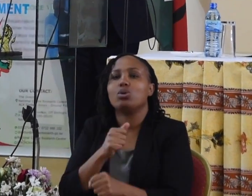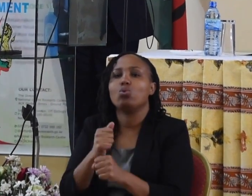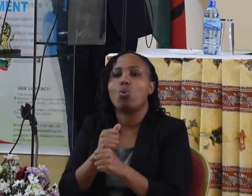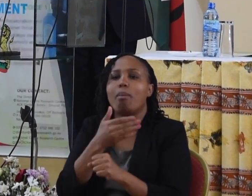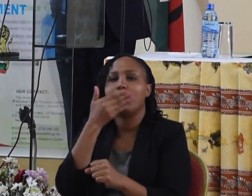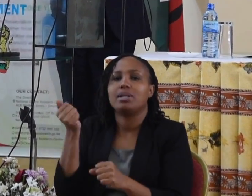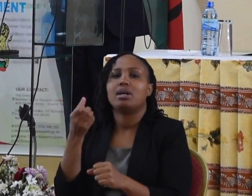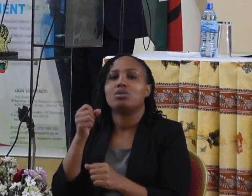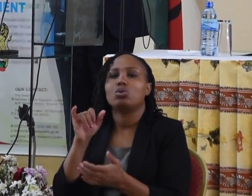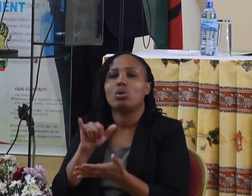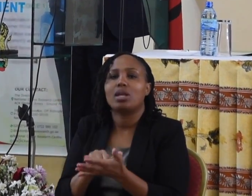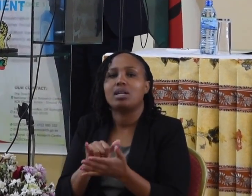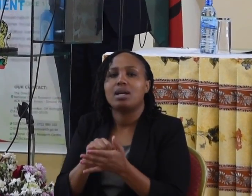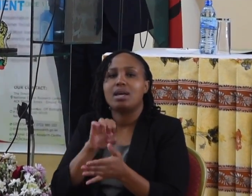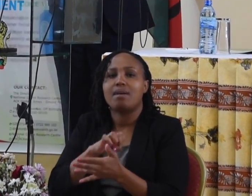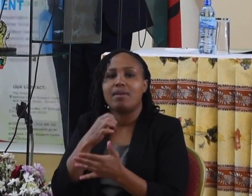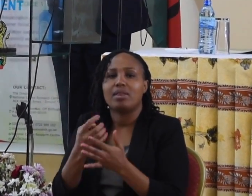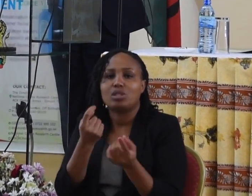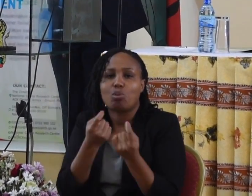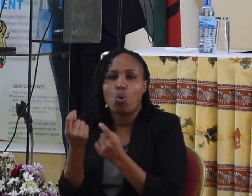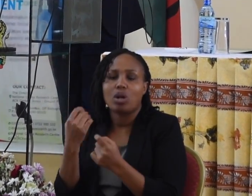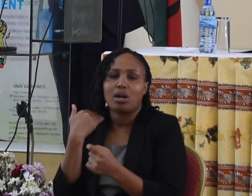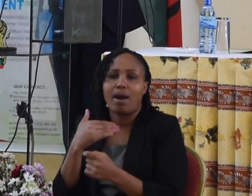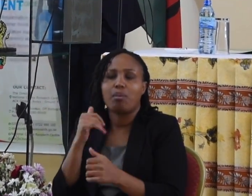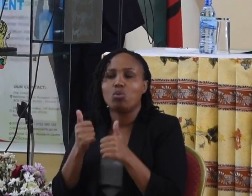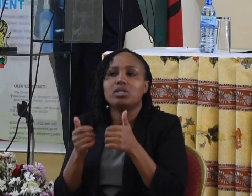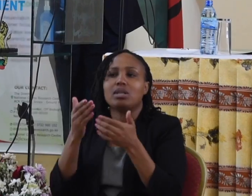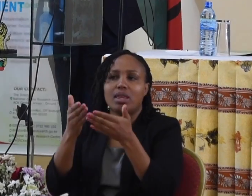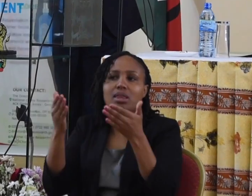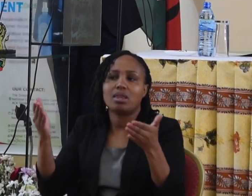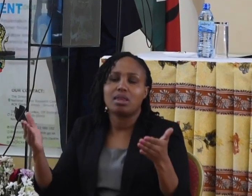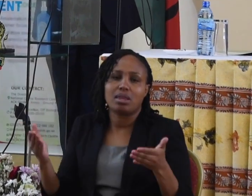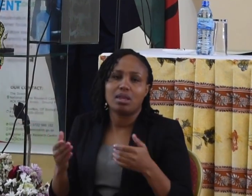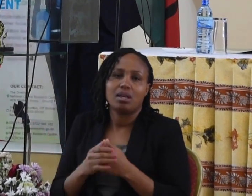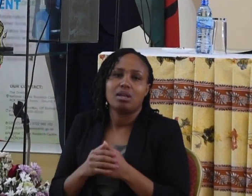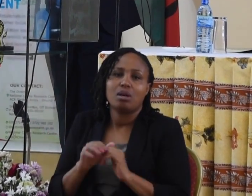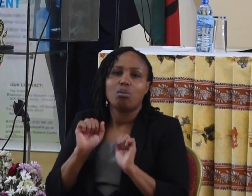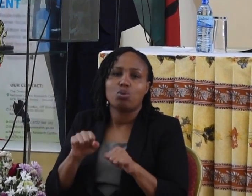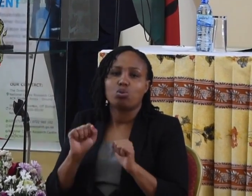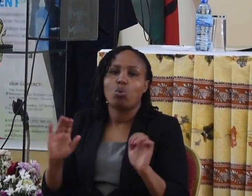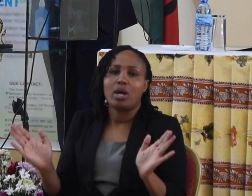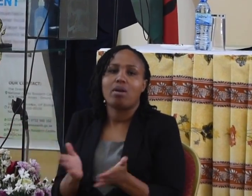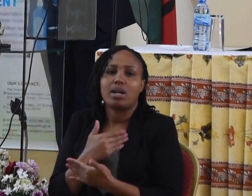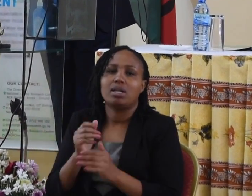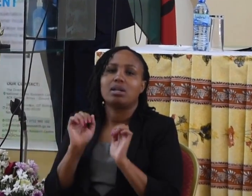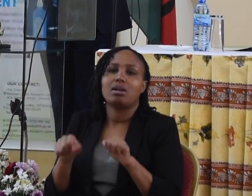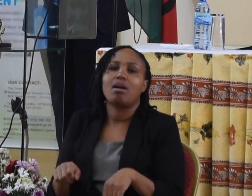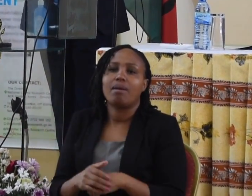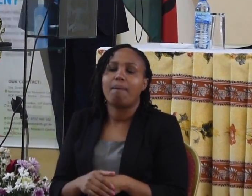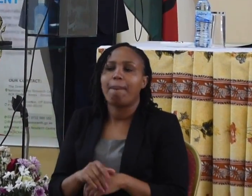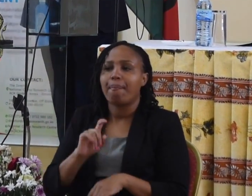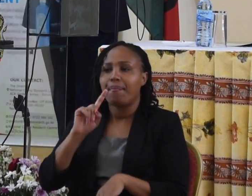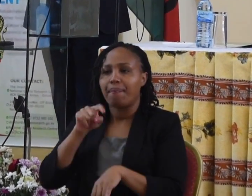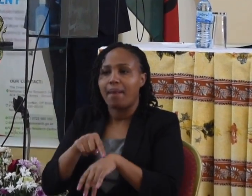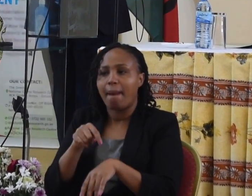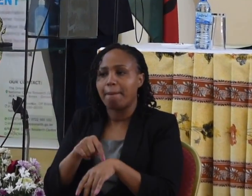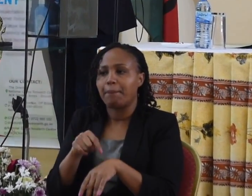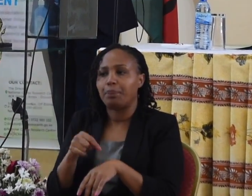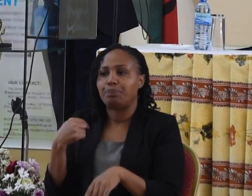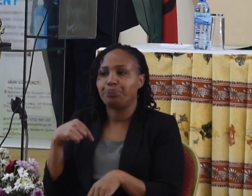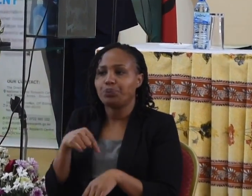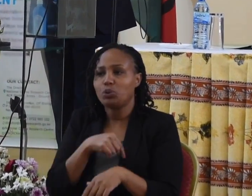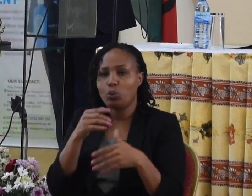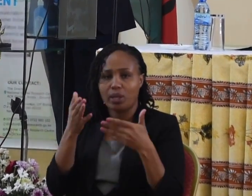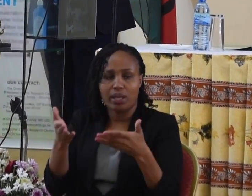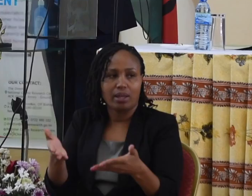so that even the small crime that we also have, we eradicate them. And once we